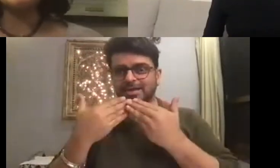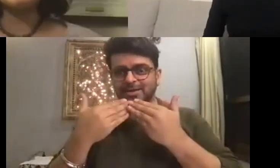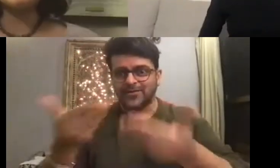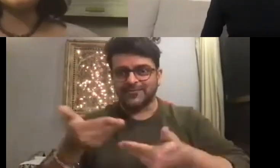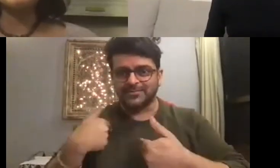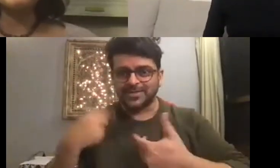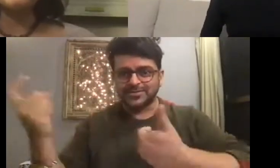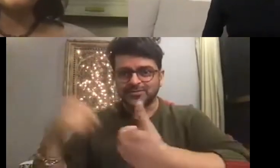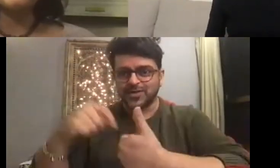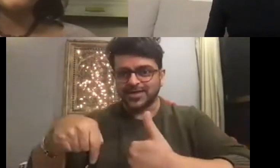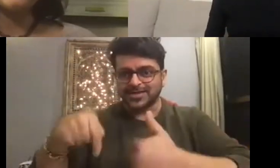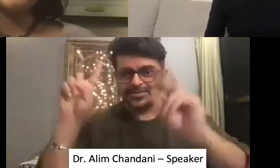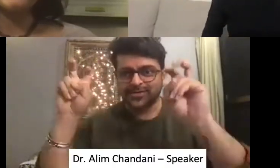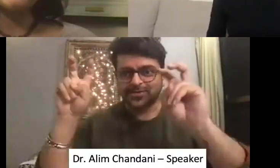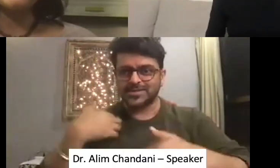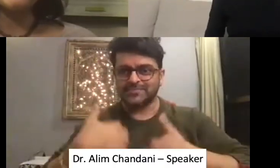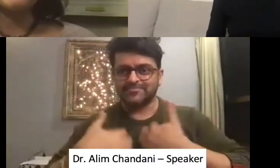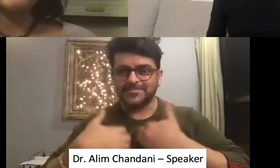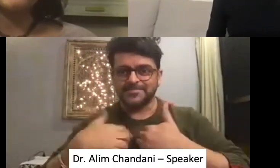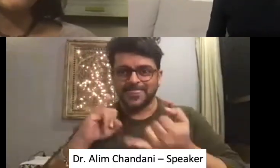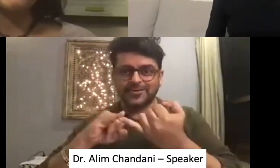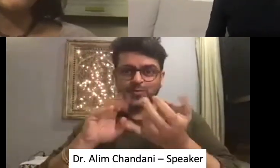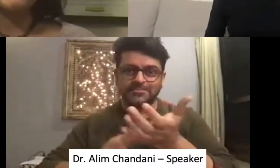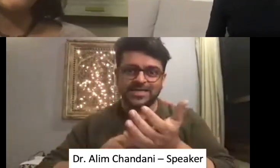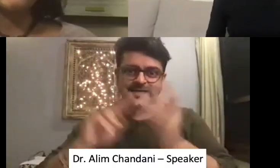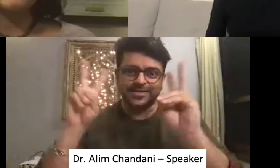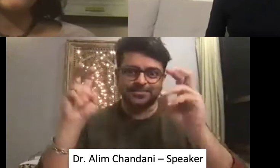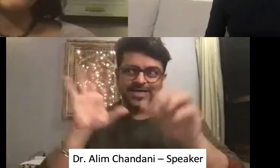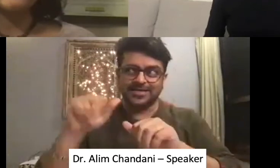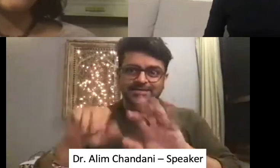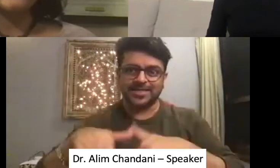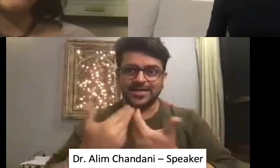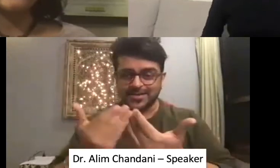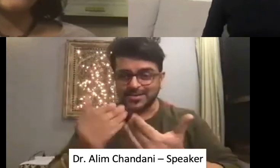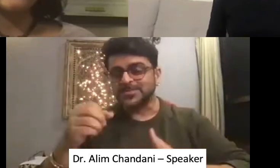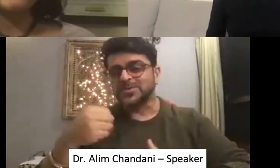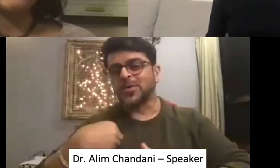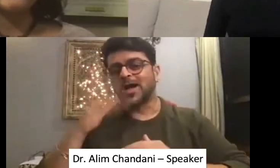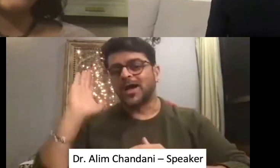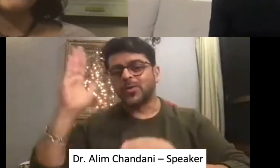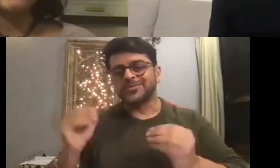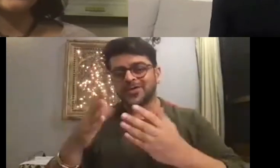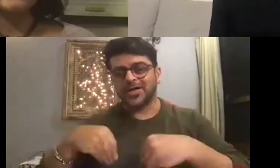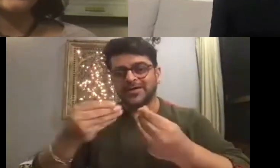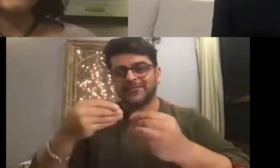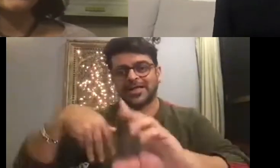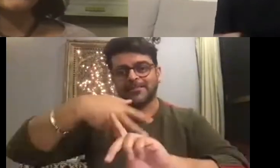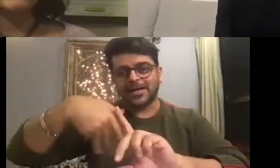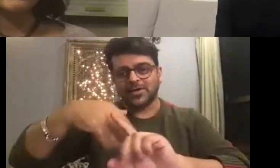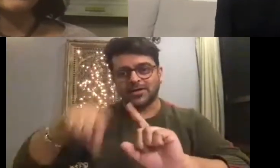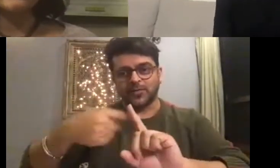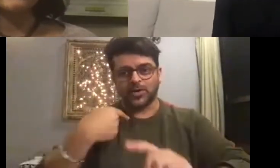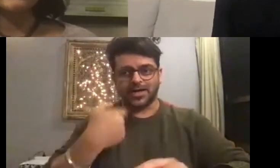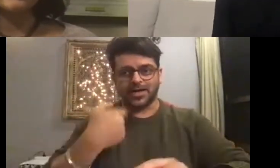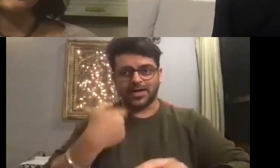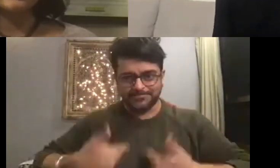Hi, everyone. Thank you so much for the warm welcome and having me join here. Social media, this particular topic and accessibility in digital media